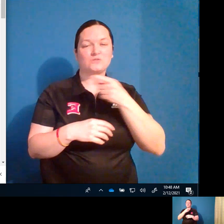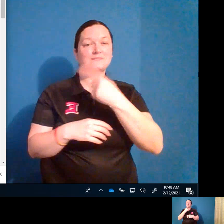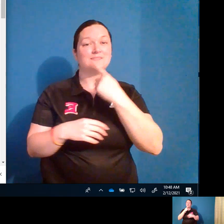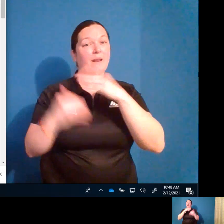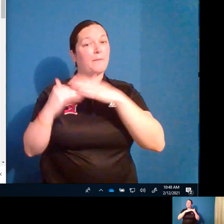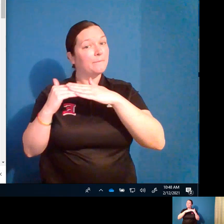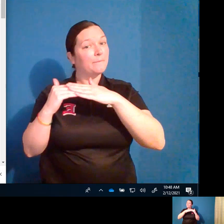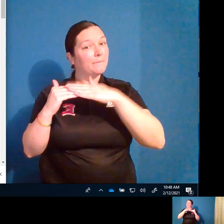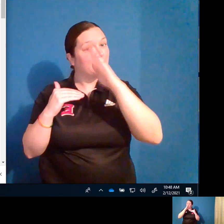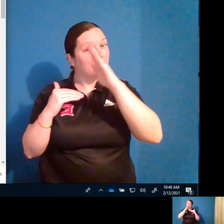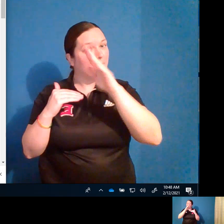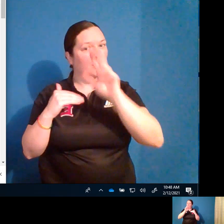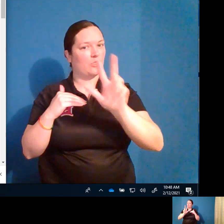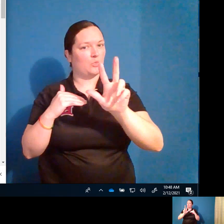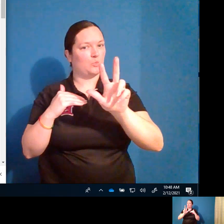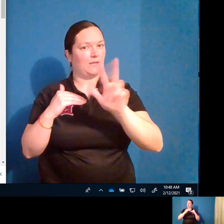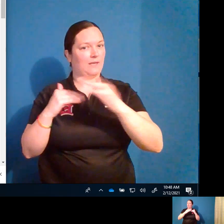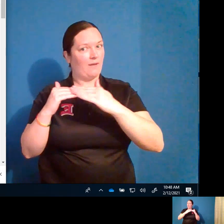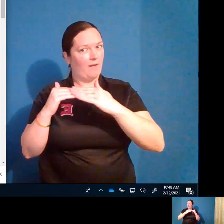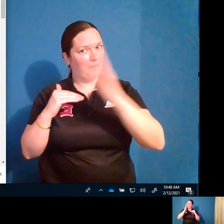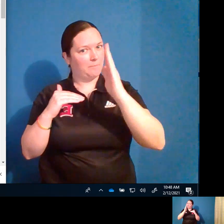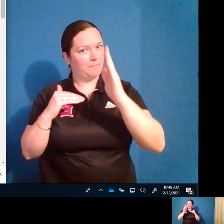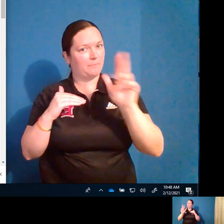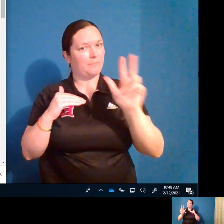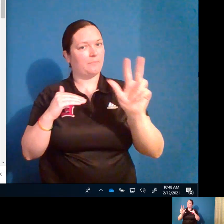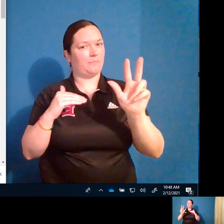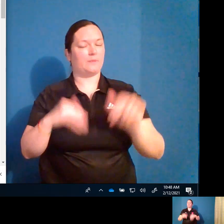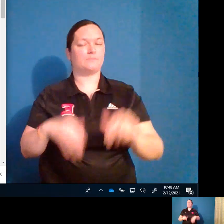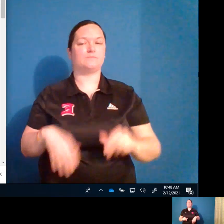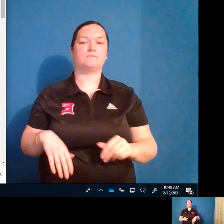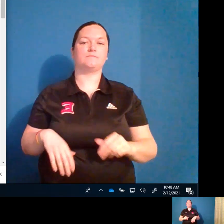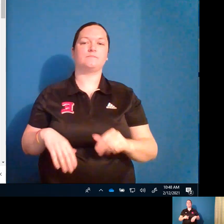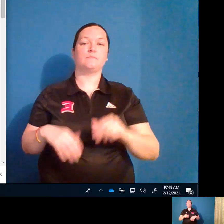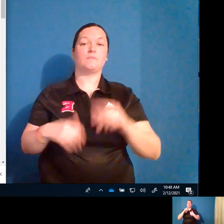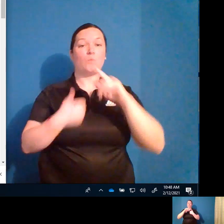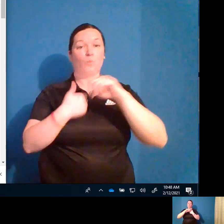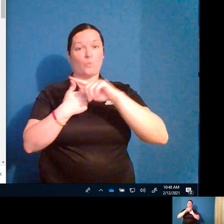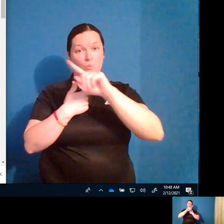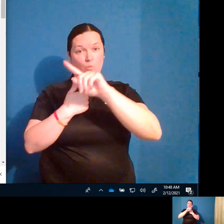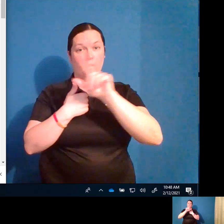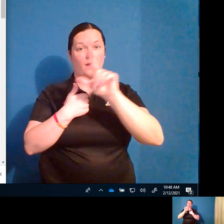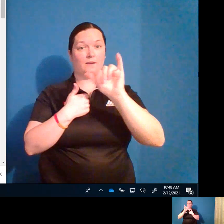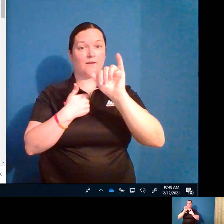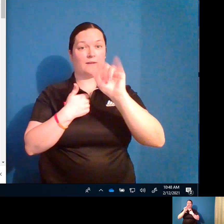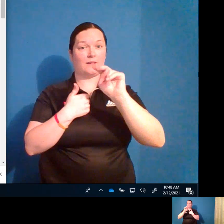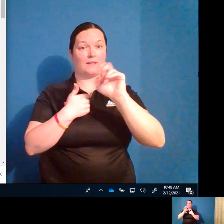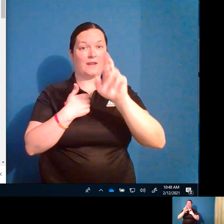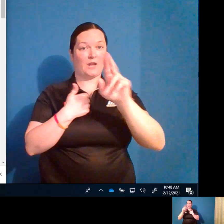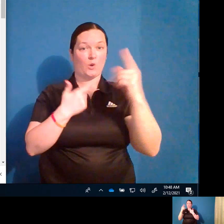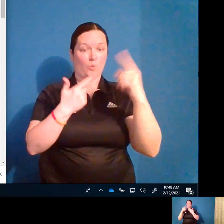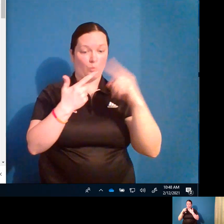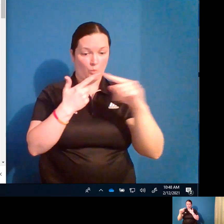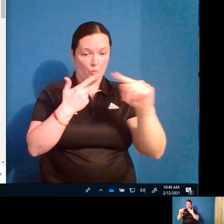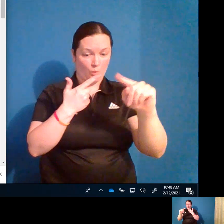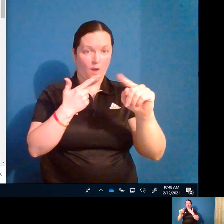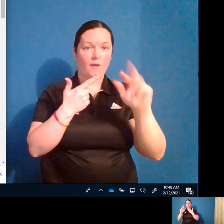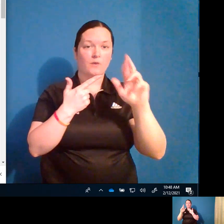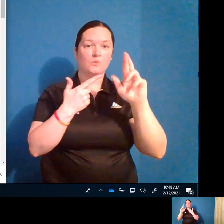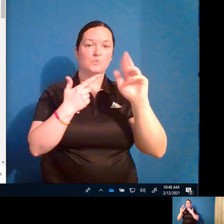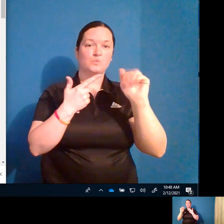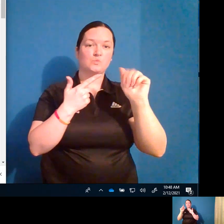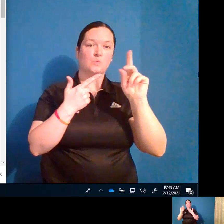3. Okay, it says one has to be linear, one has to be radiant, one has to be